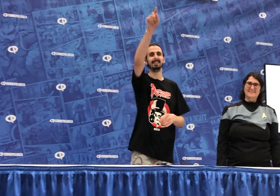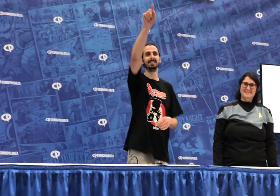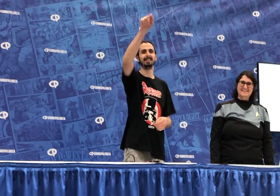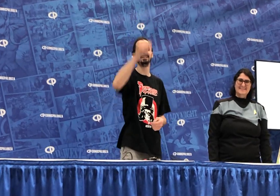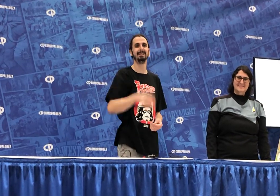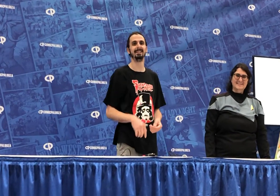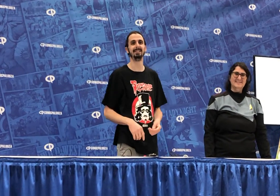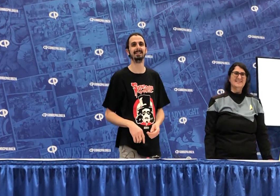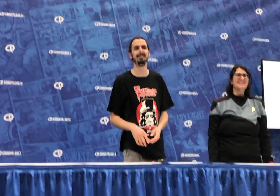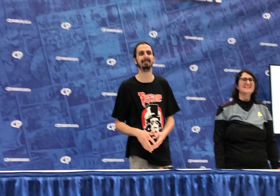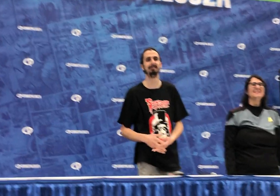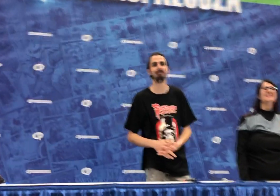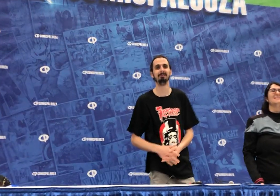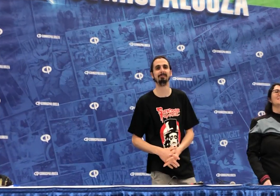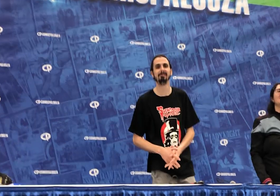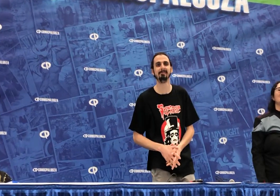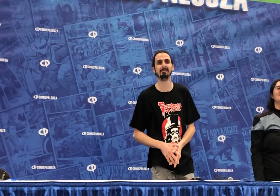All right, there's one in the back.